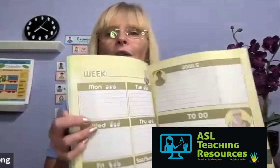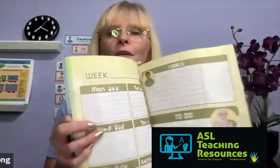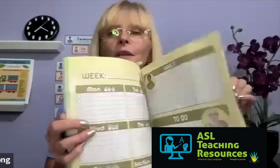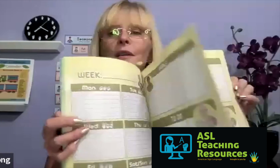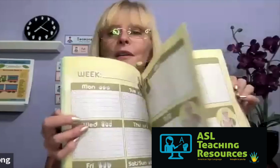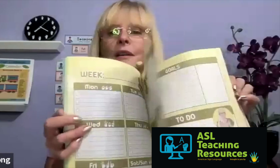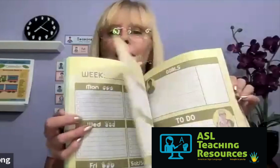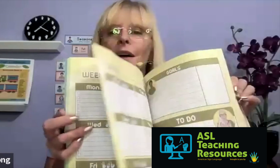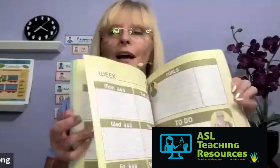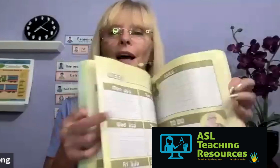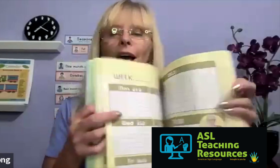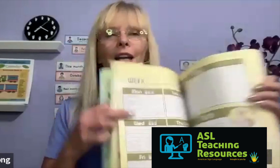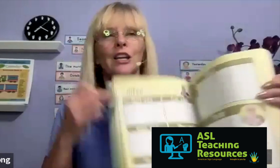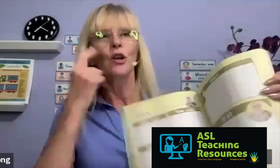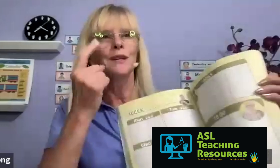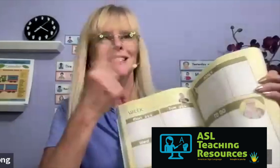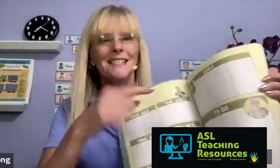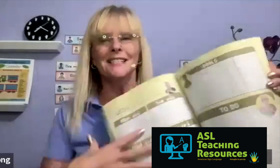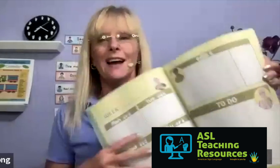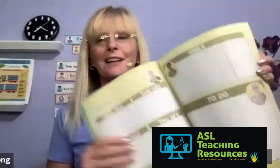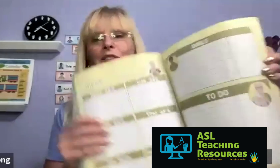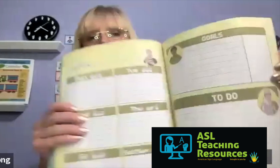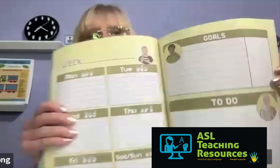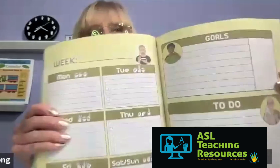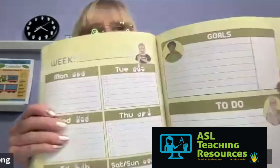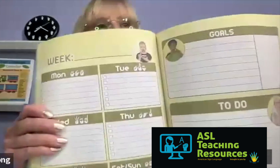yellow. And notice the signs on there too.